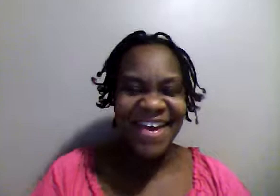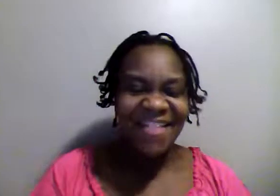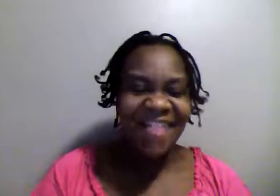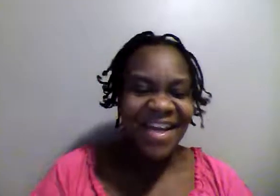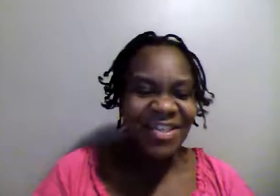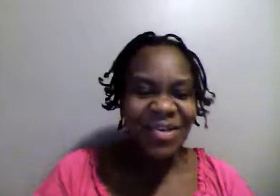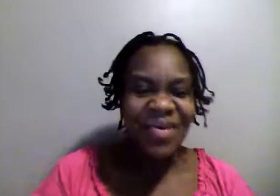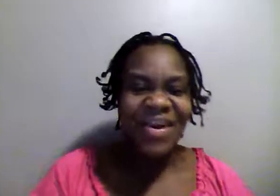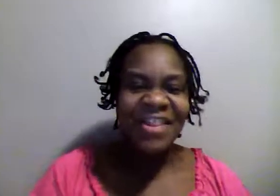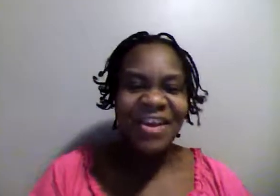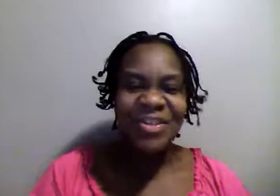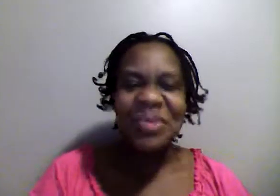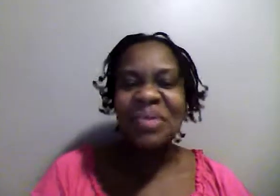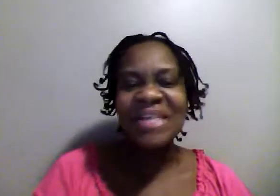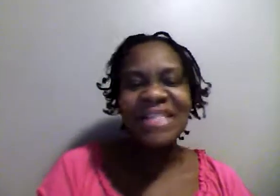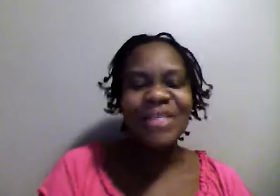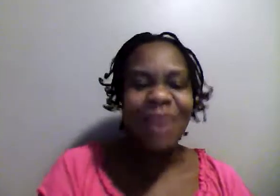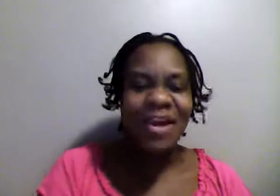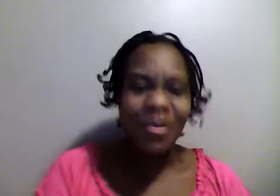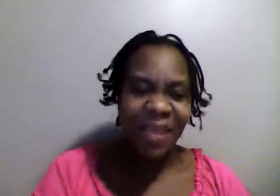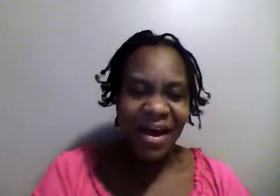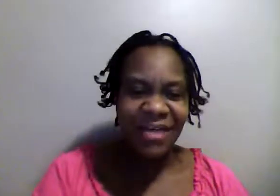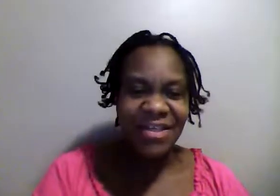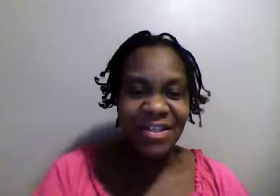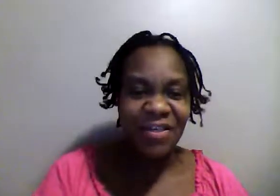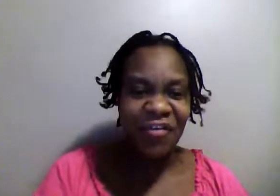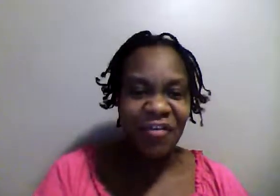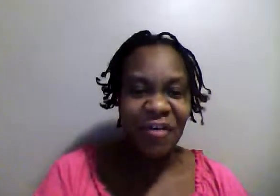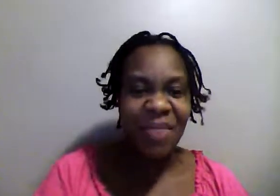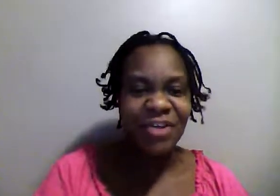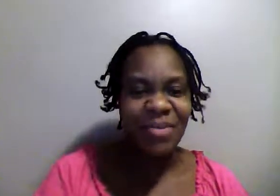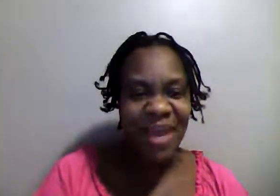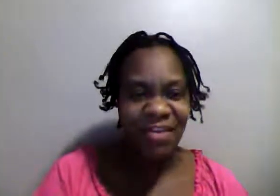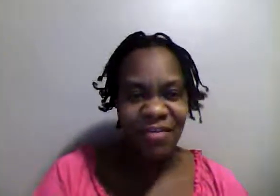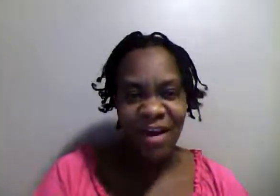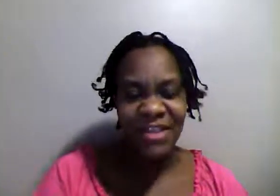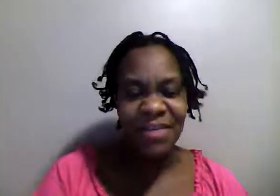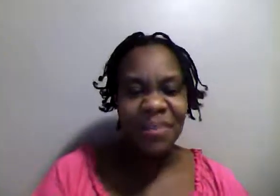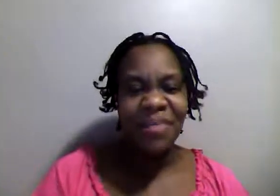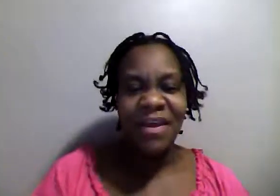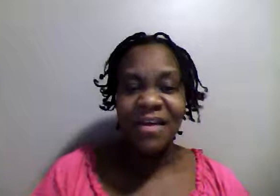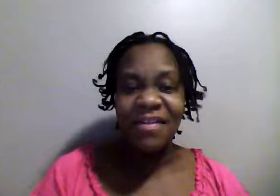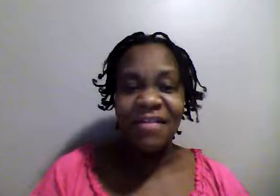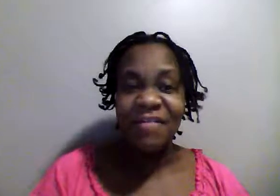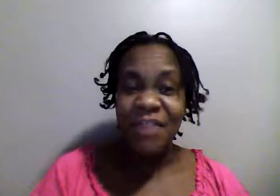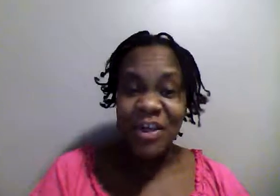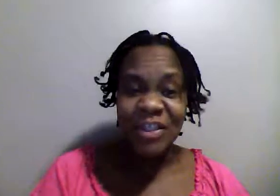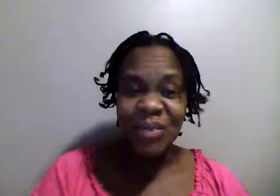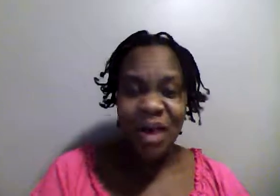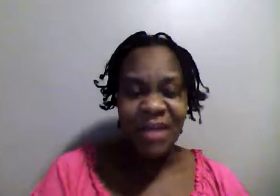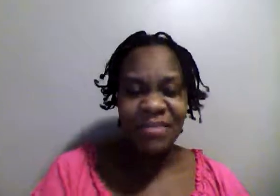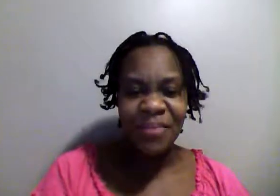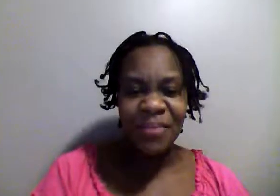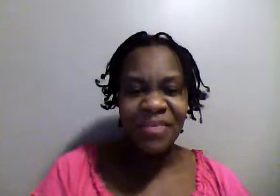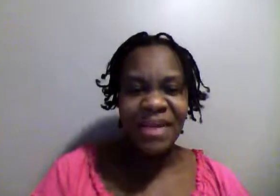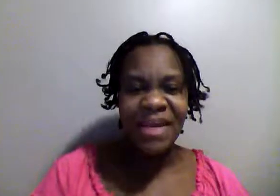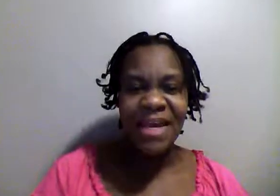Right, so there are two reasons why your plants suffer from bottom end rot. The first one